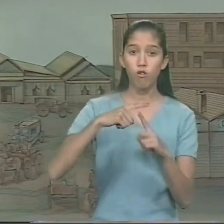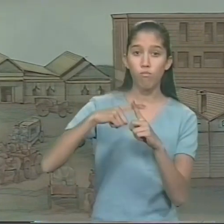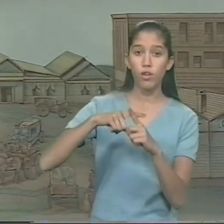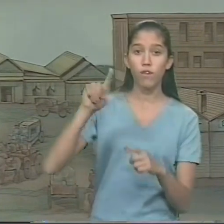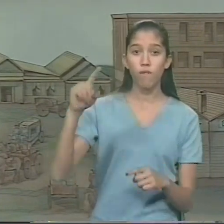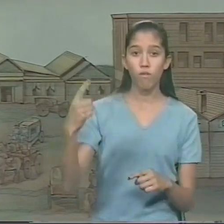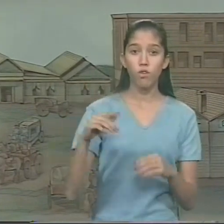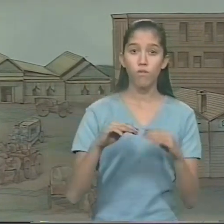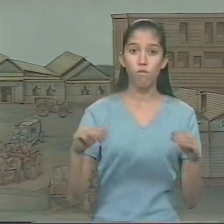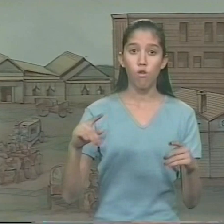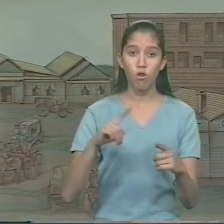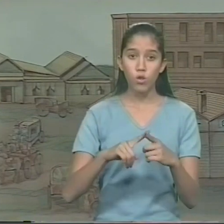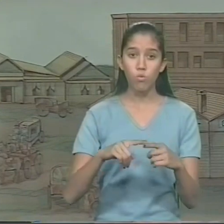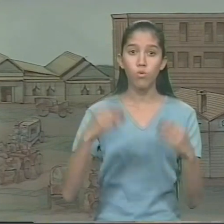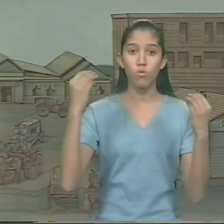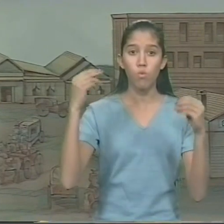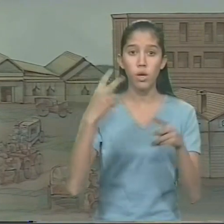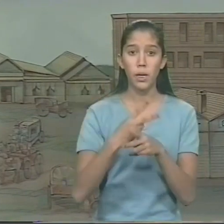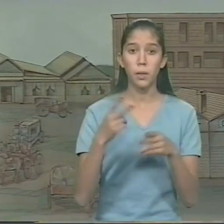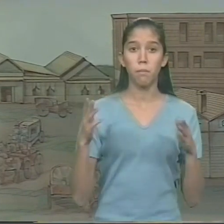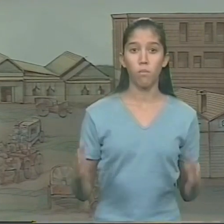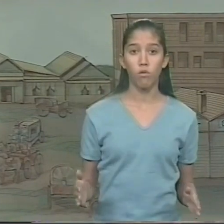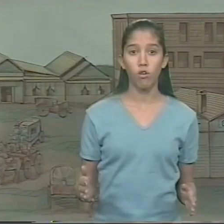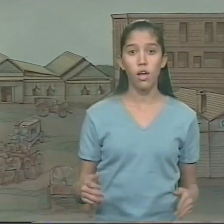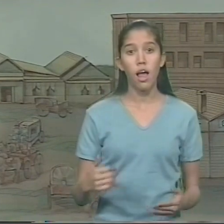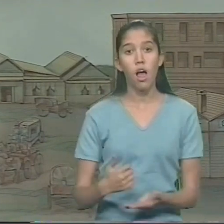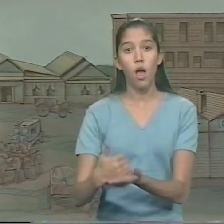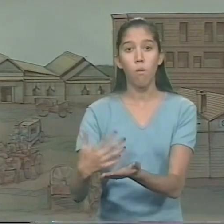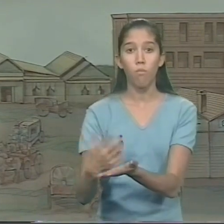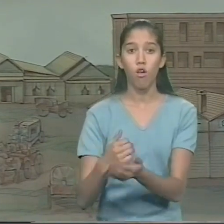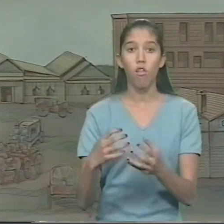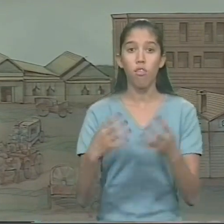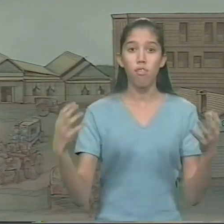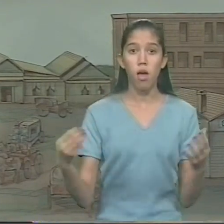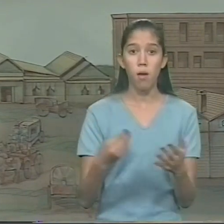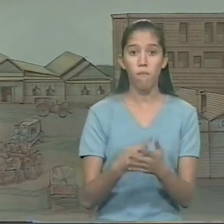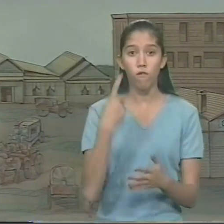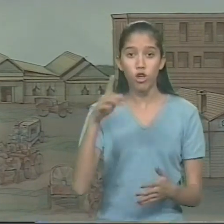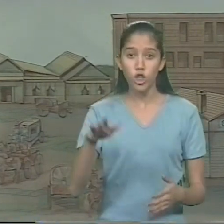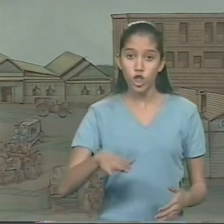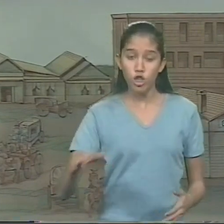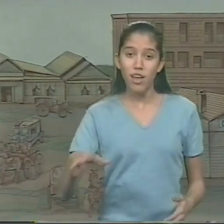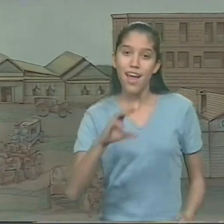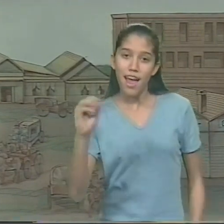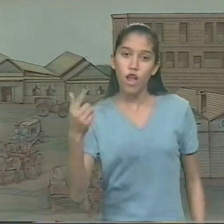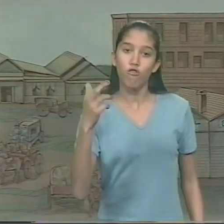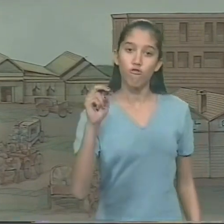to shopkeepers. This earned her a great deal of money for her children and grandchildren.